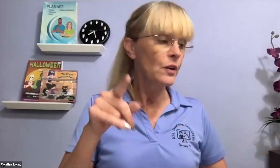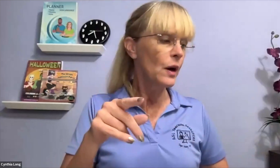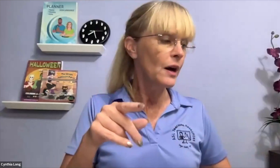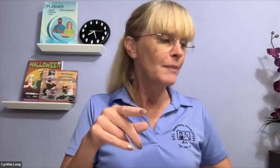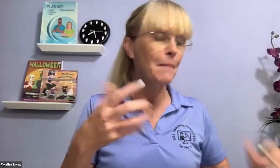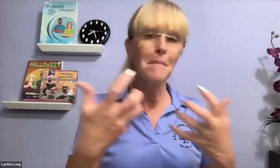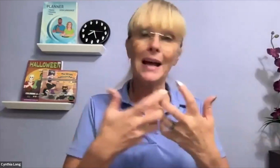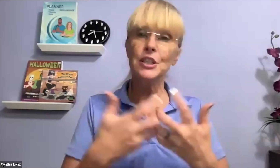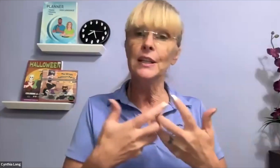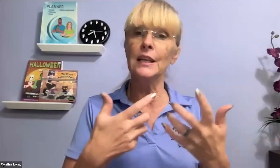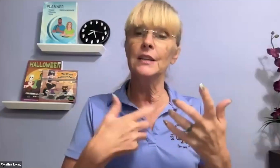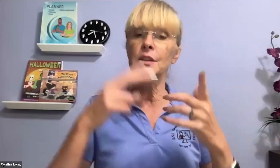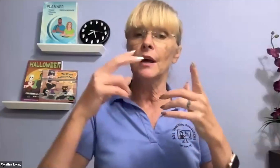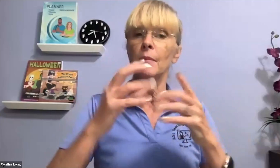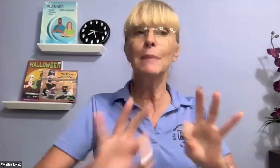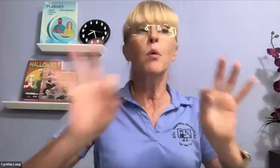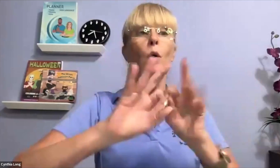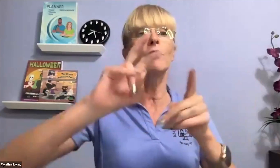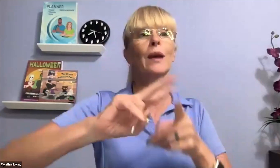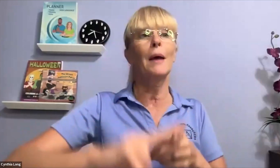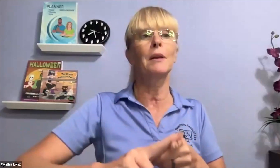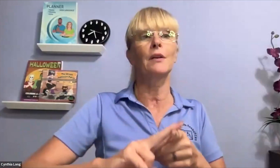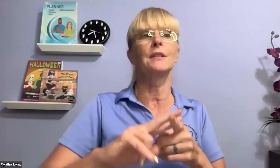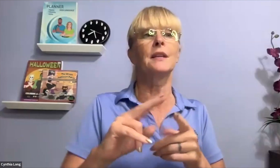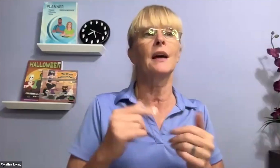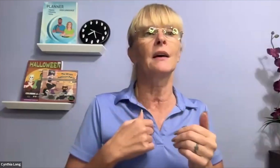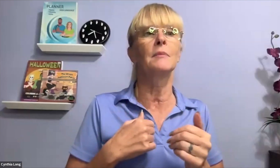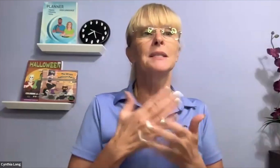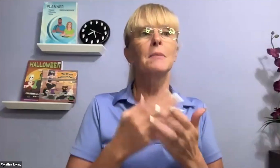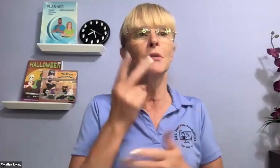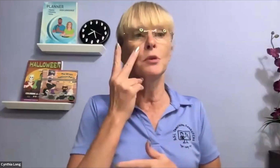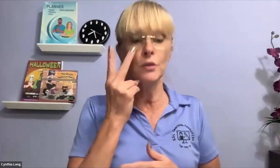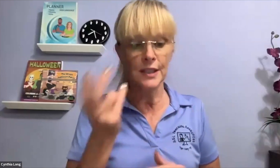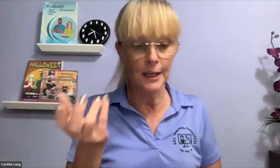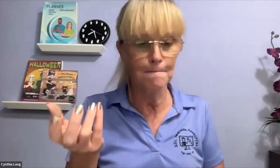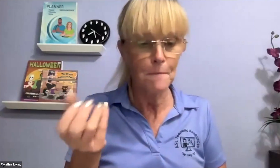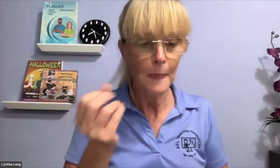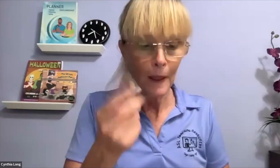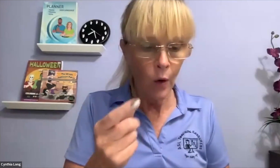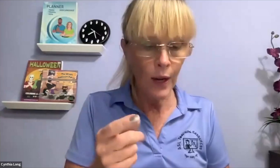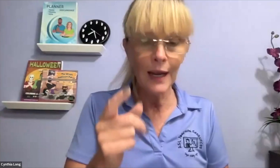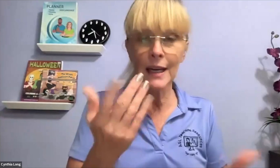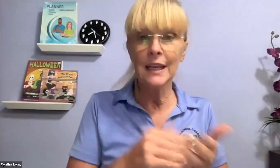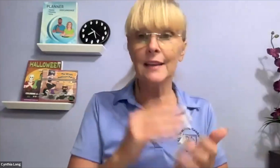you that match these important vocabularies that some of them you're seeing. Okay, and again, that's